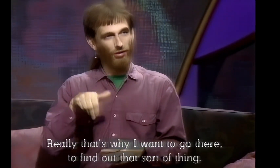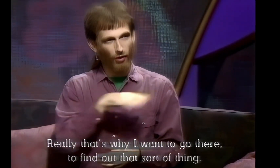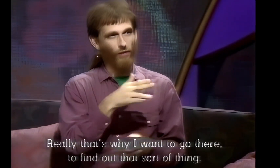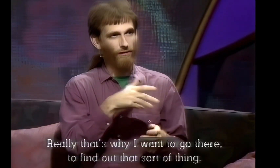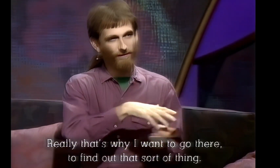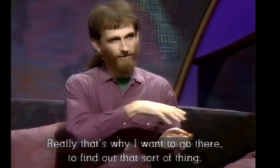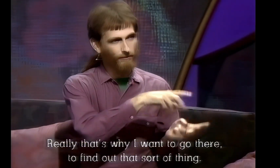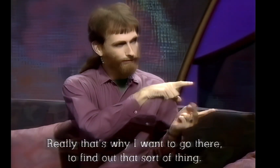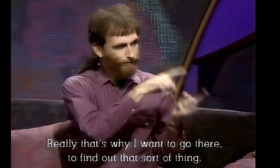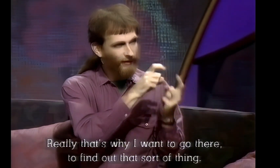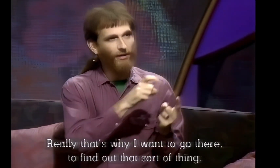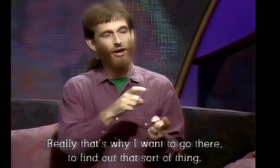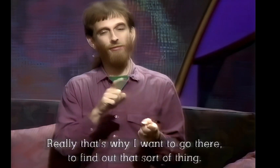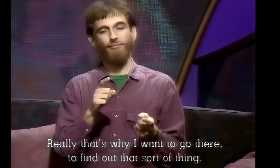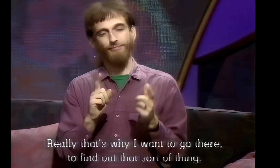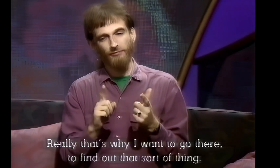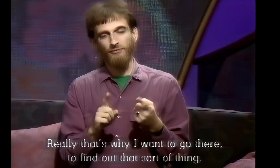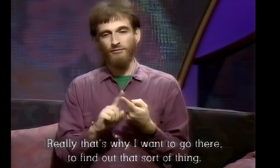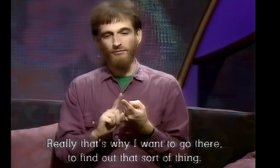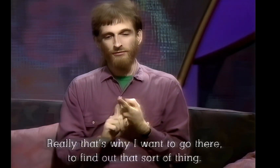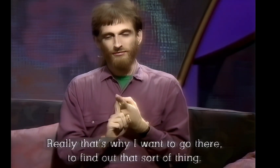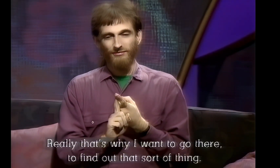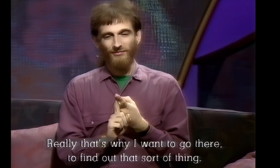Well, really, that's why I want to go there, to find out that sort of thing.